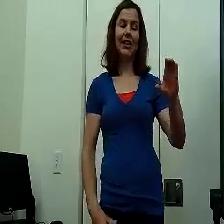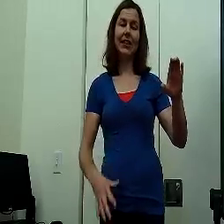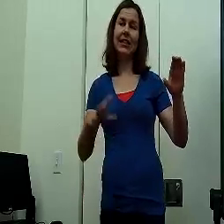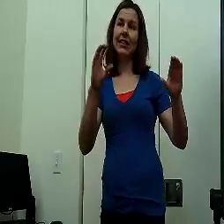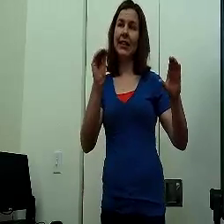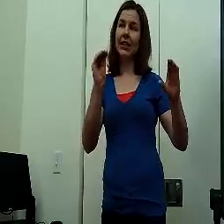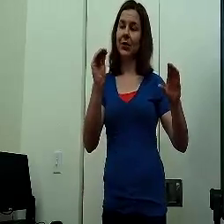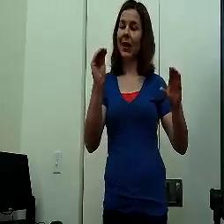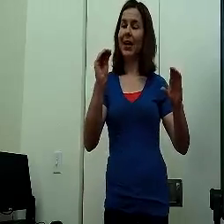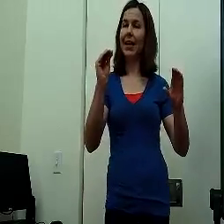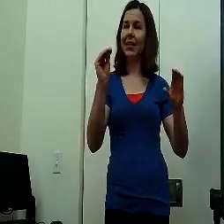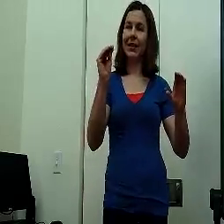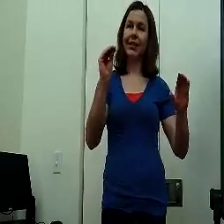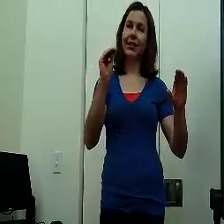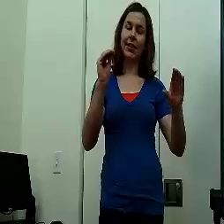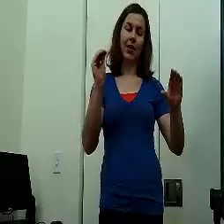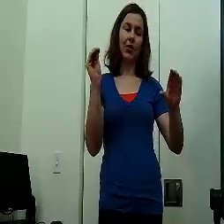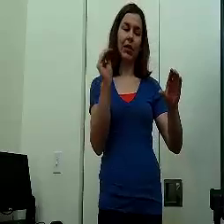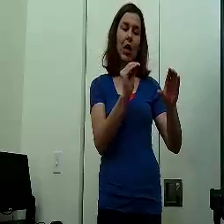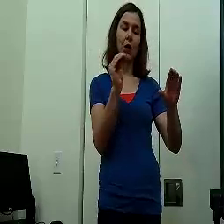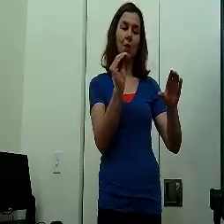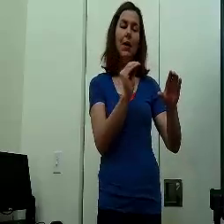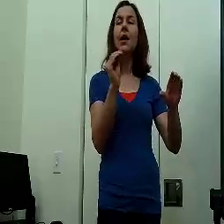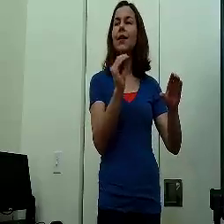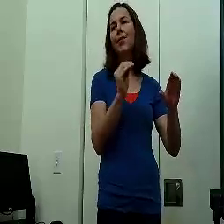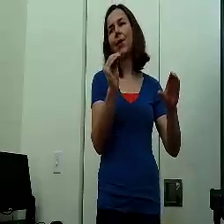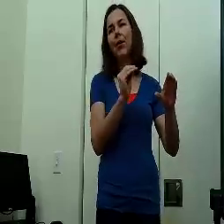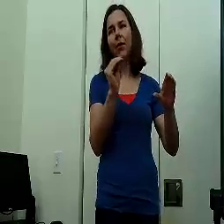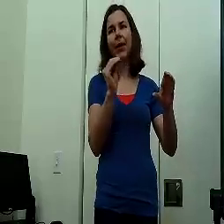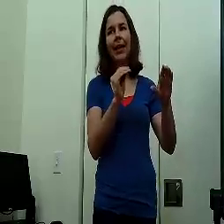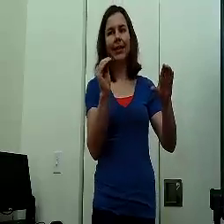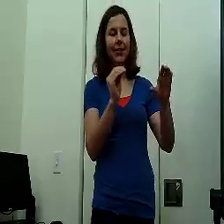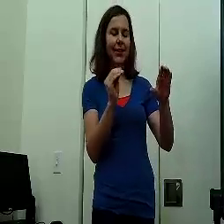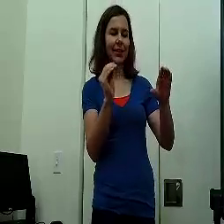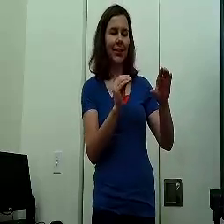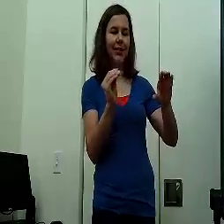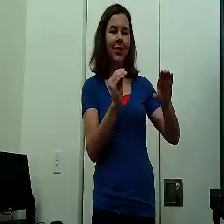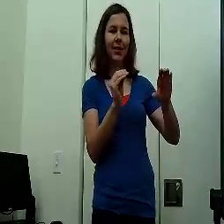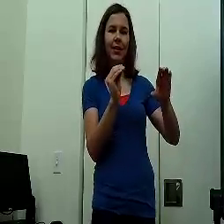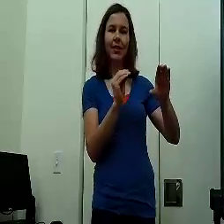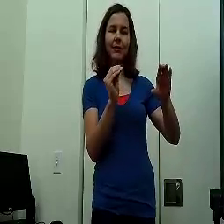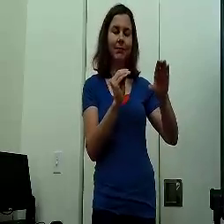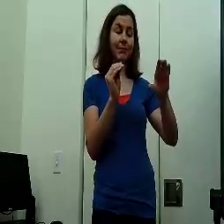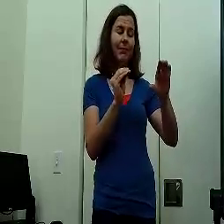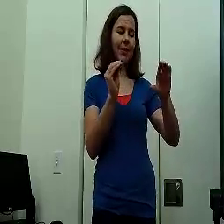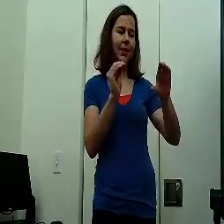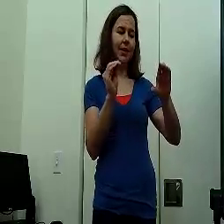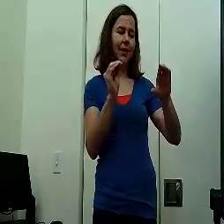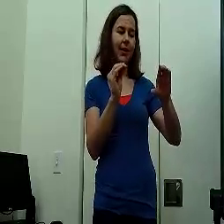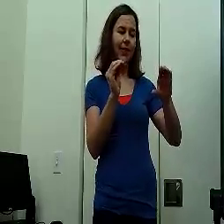is a C, your right hand is this closed O. Don't go all the way in Don't go all just the way because in. it looks Gross.